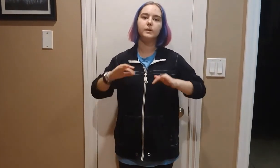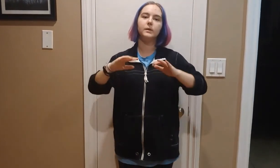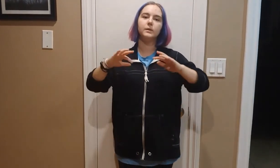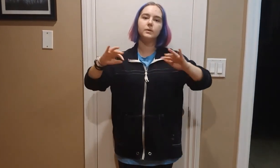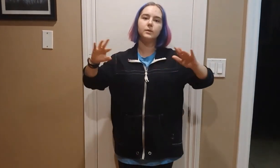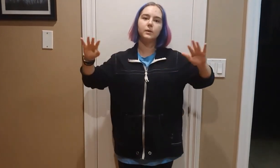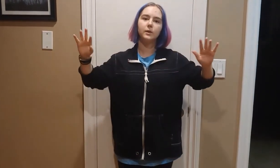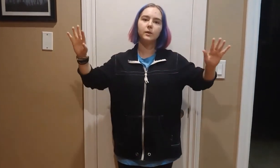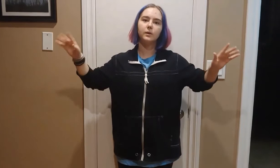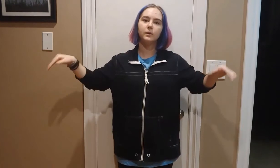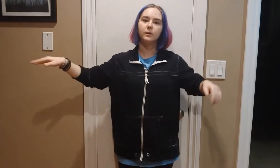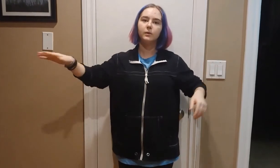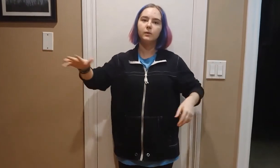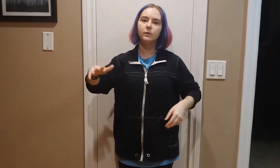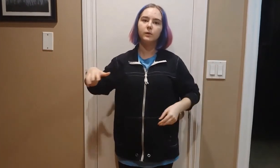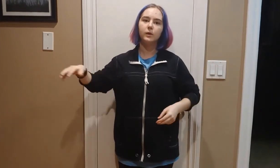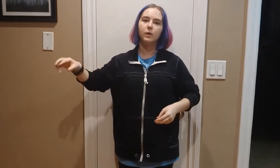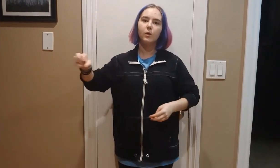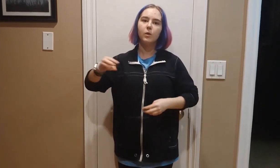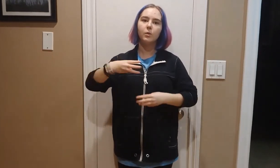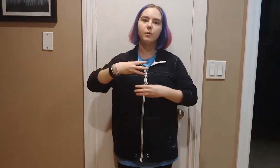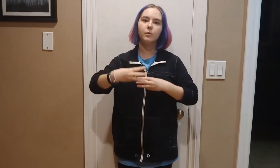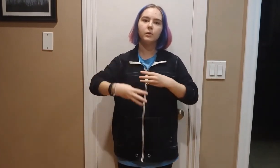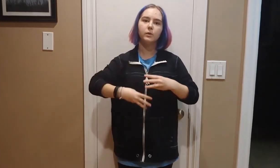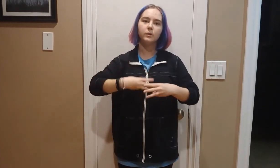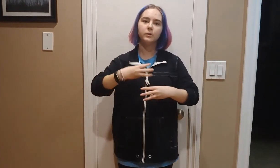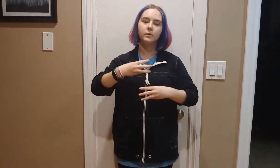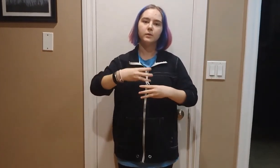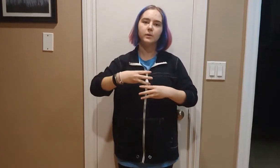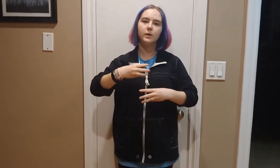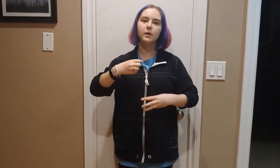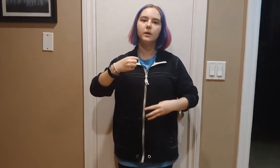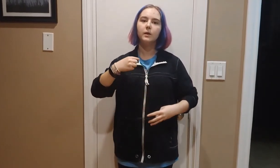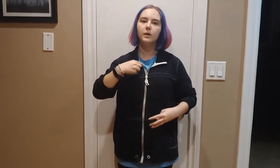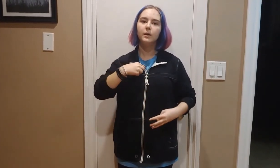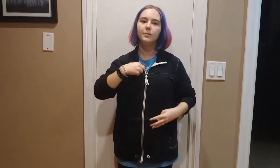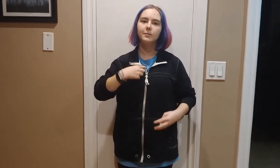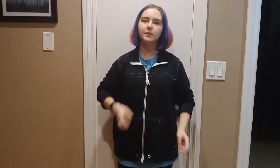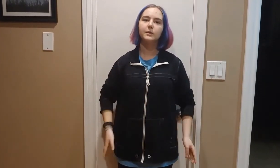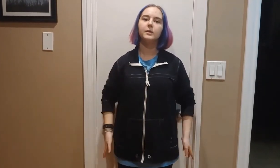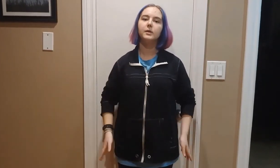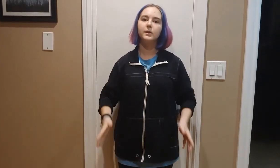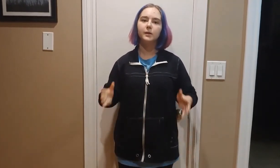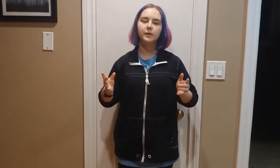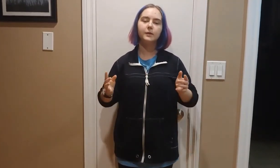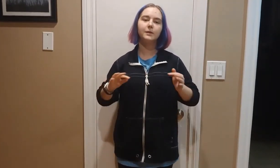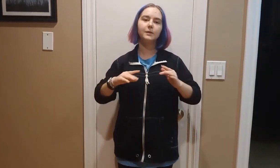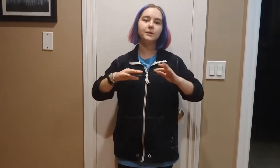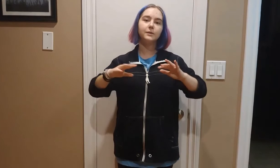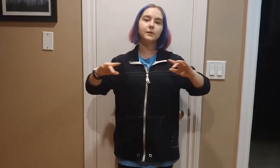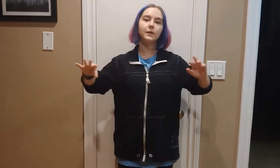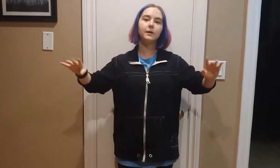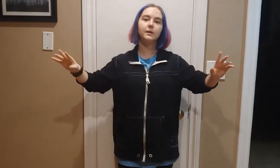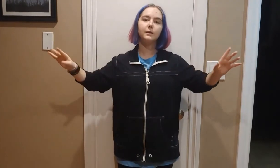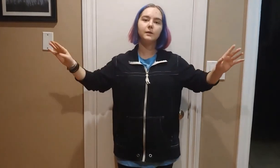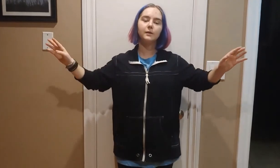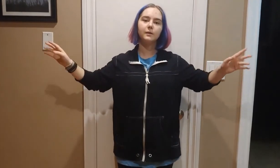it shine around the world. I'm gonna let it